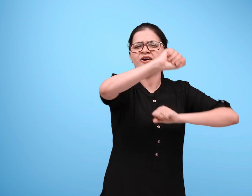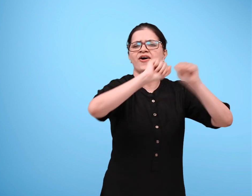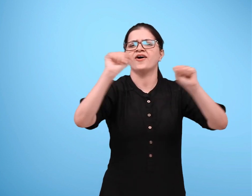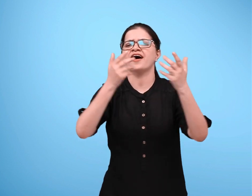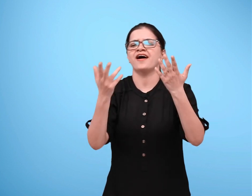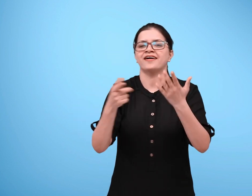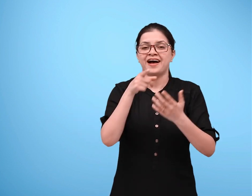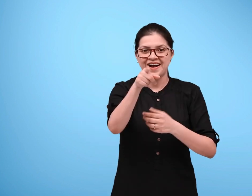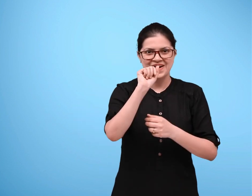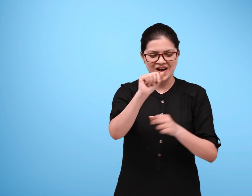foot.